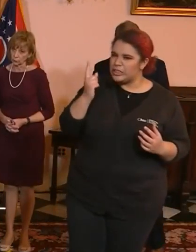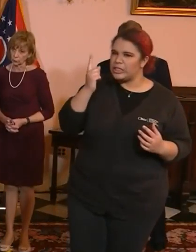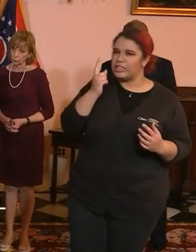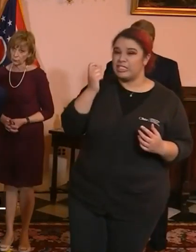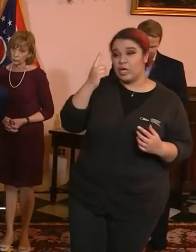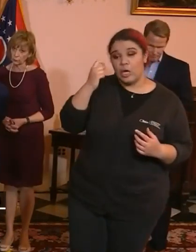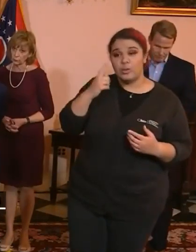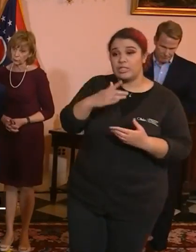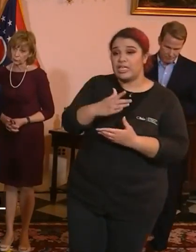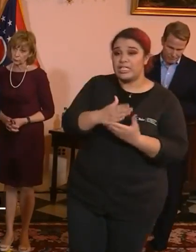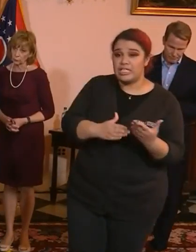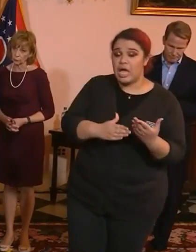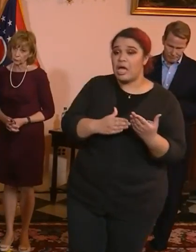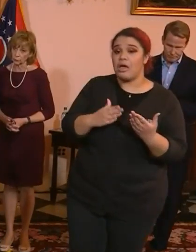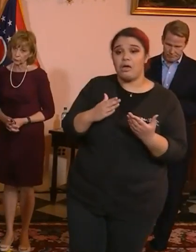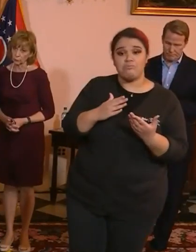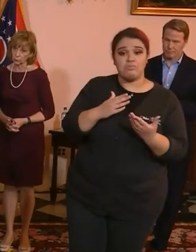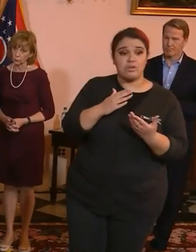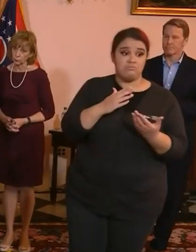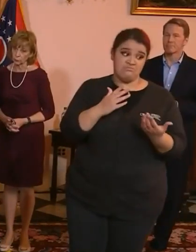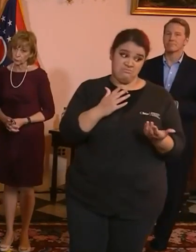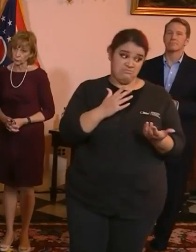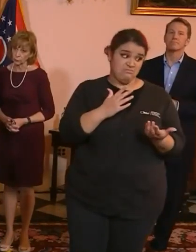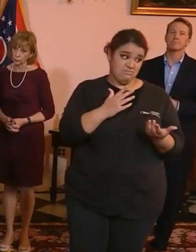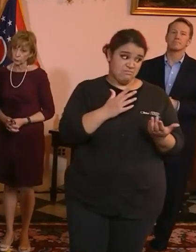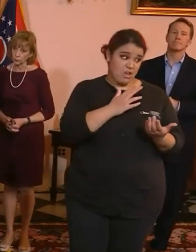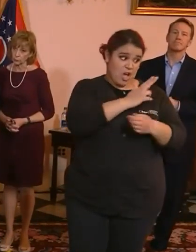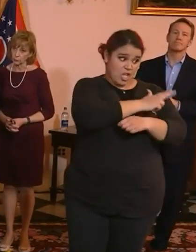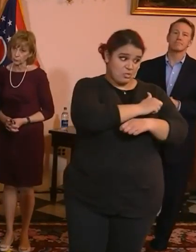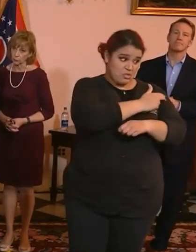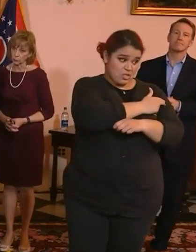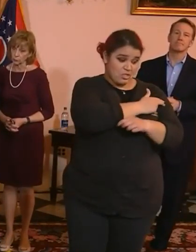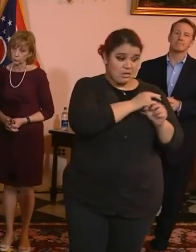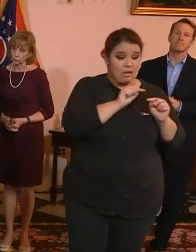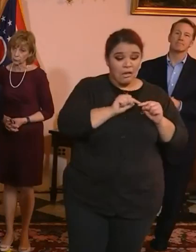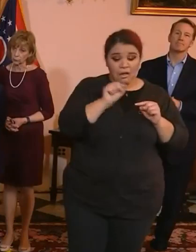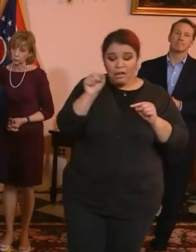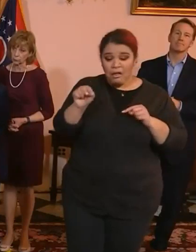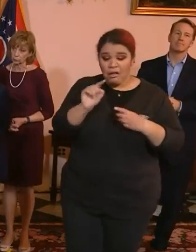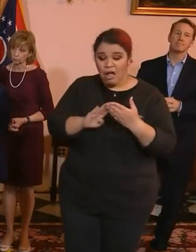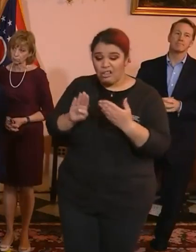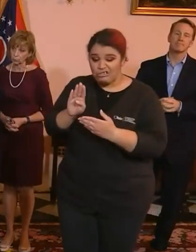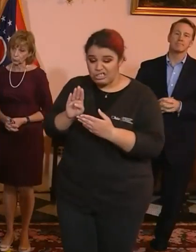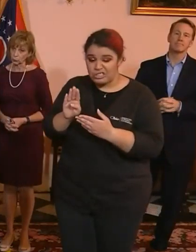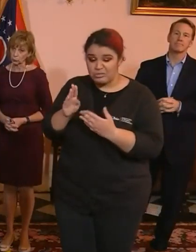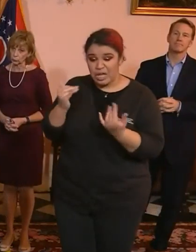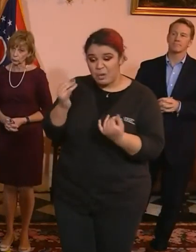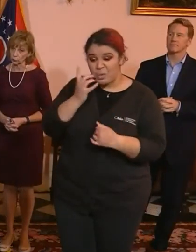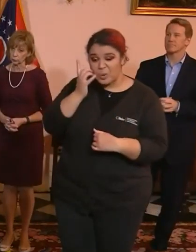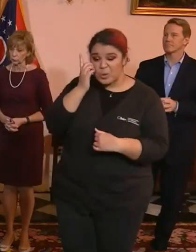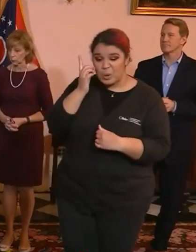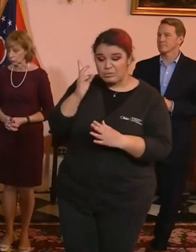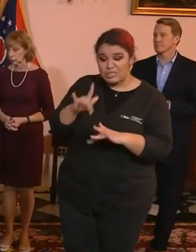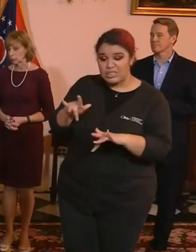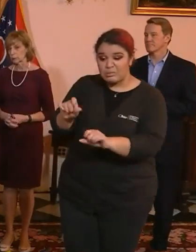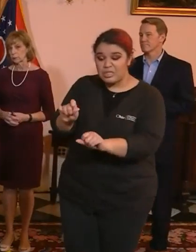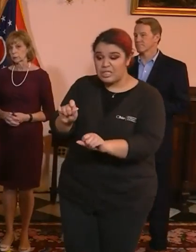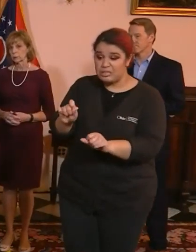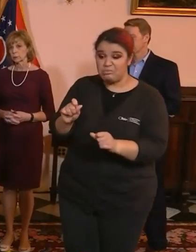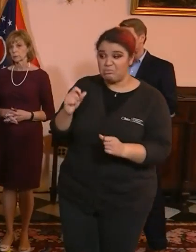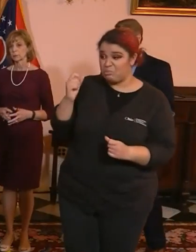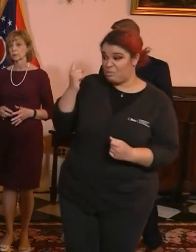to universities where their dorms are now empty. Is there a discussion underway of repurposing those dorms, which have access to food service, et